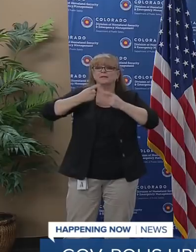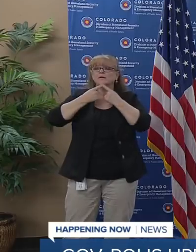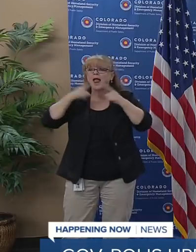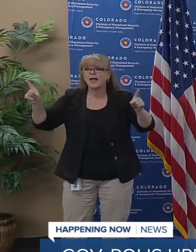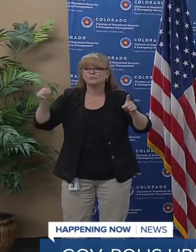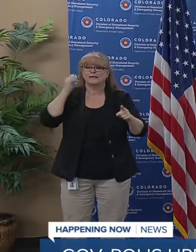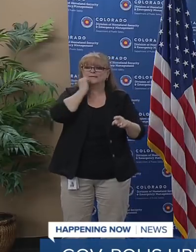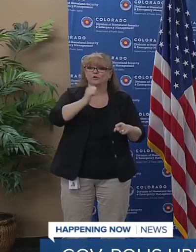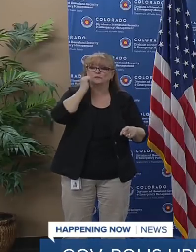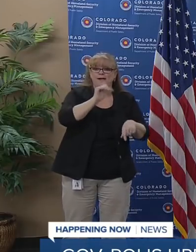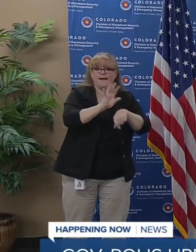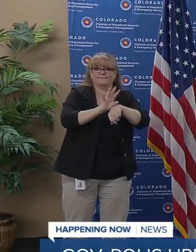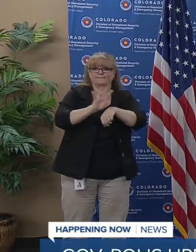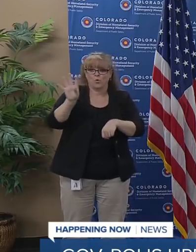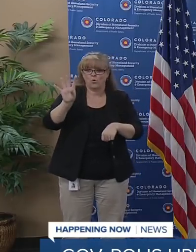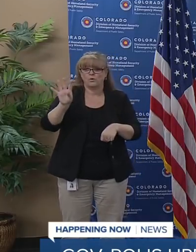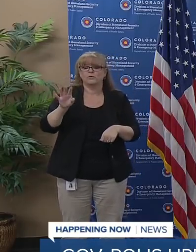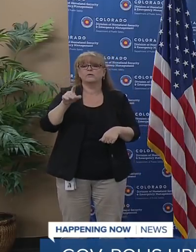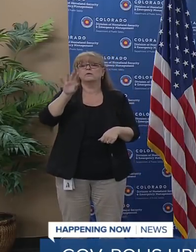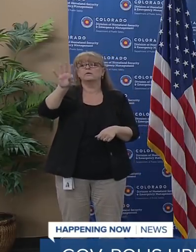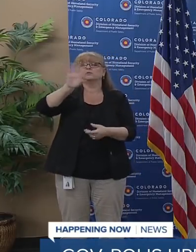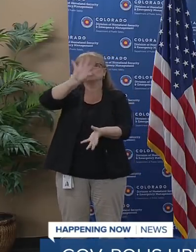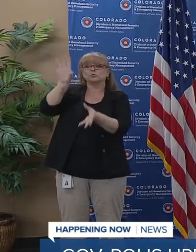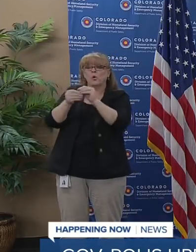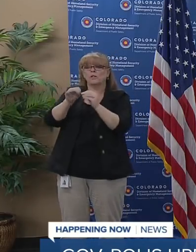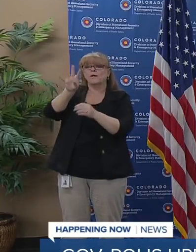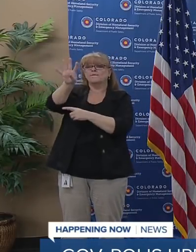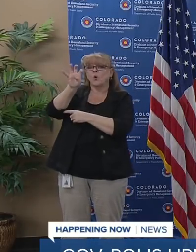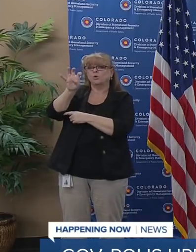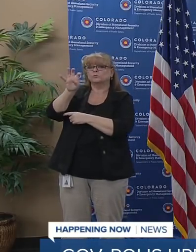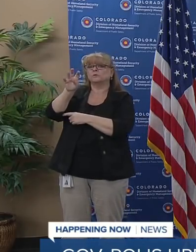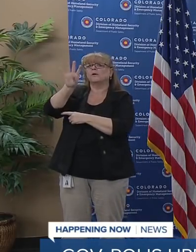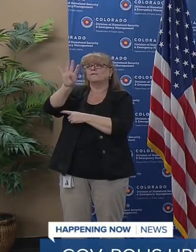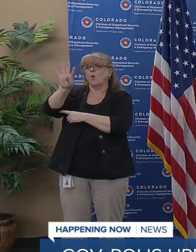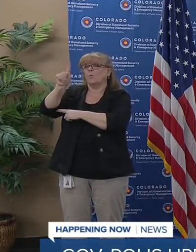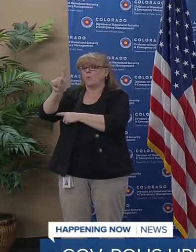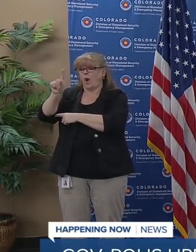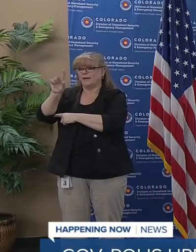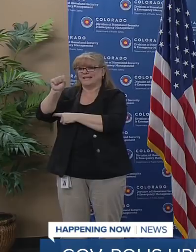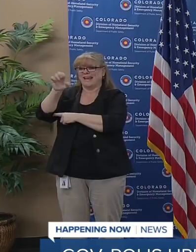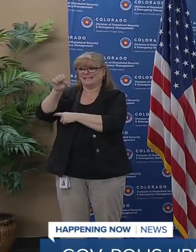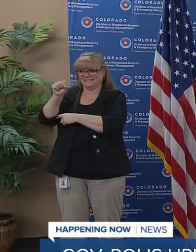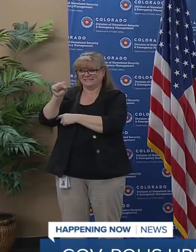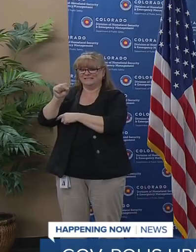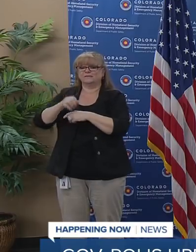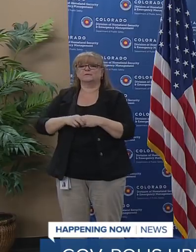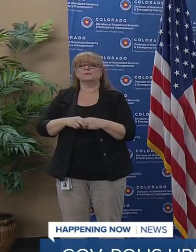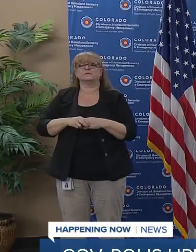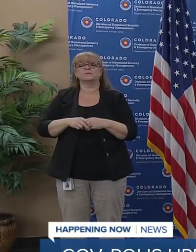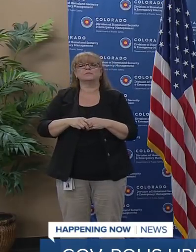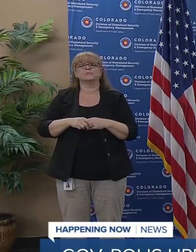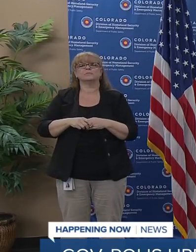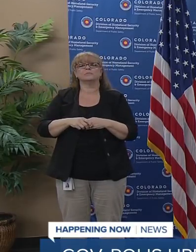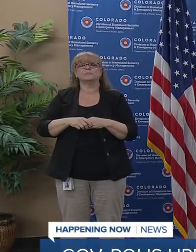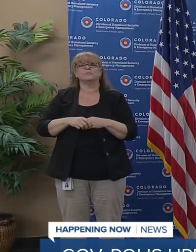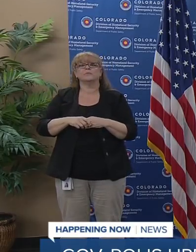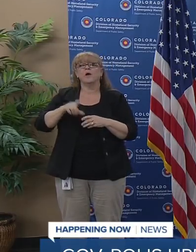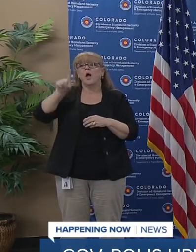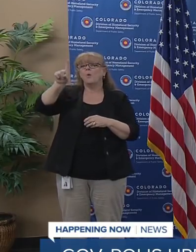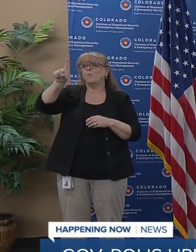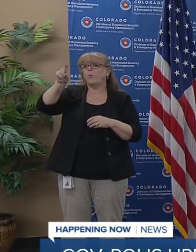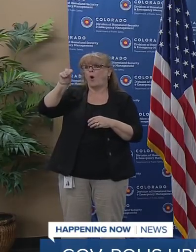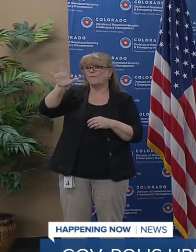cases, 806 hospitalizations, 105 people have passed away from coronavirus here in Colorado,